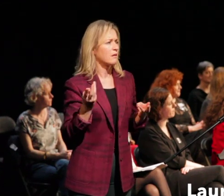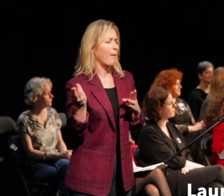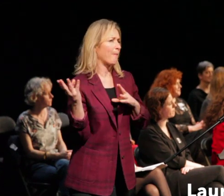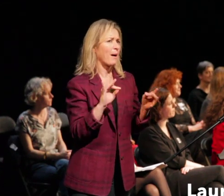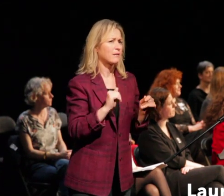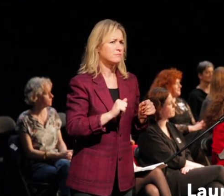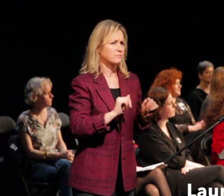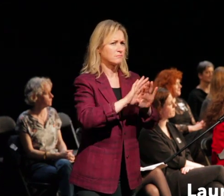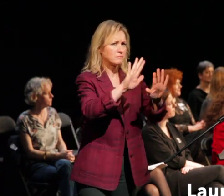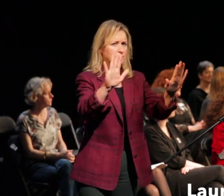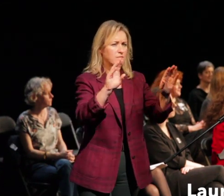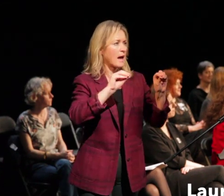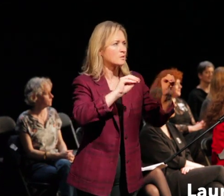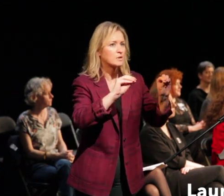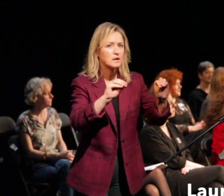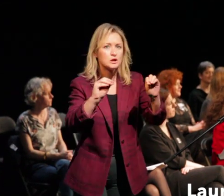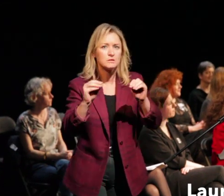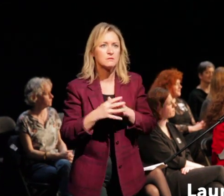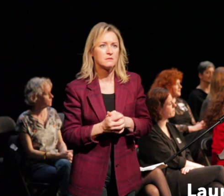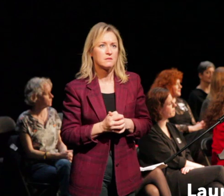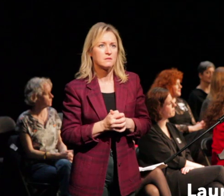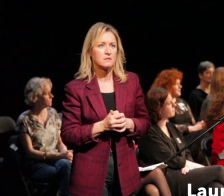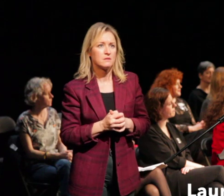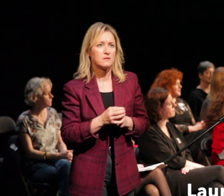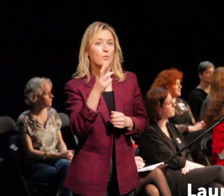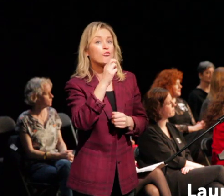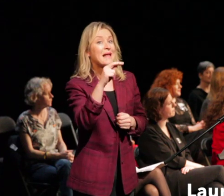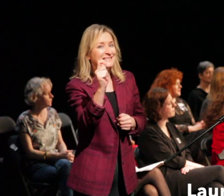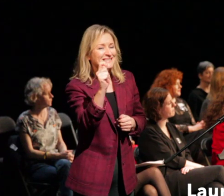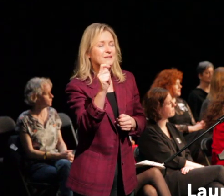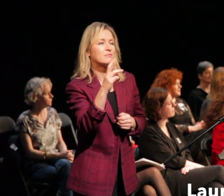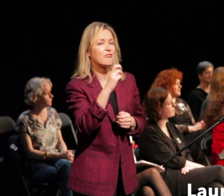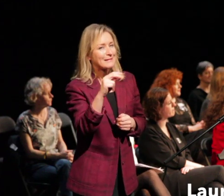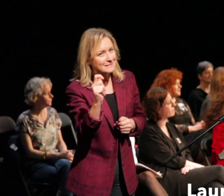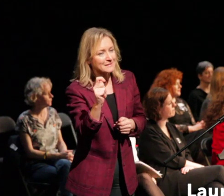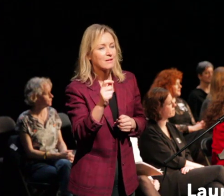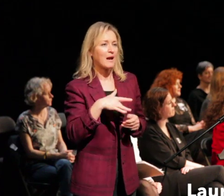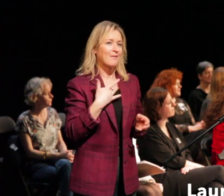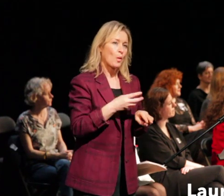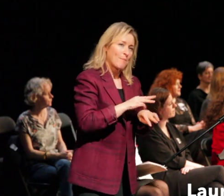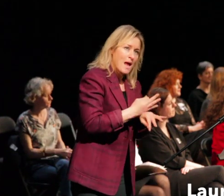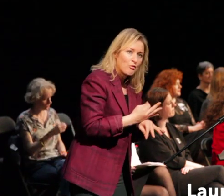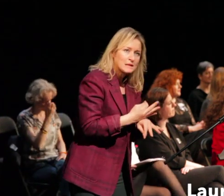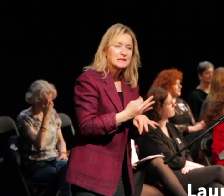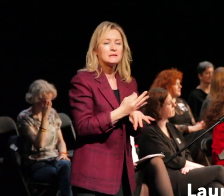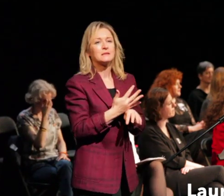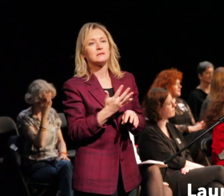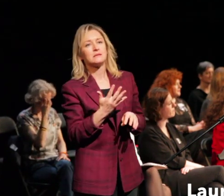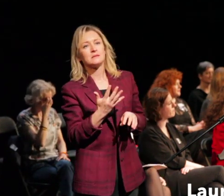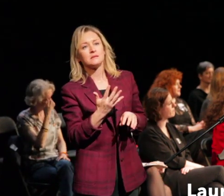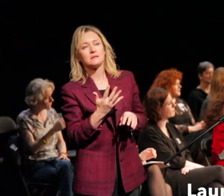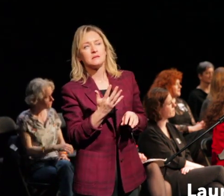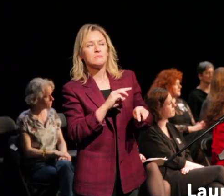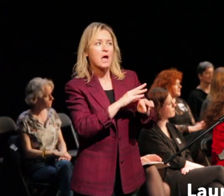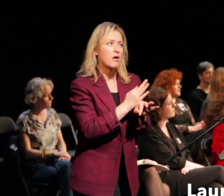Nothing tangible is yours or mine. We rent, but we might always rent, or live with parents we don't want to resent but do.